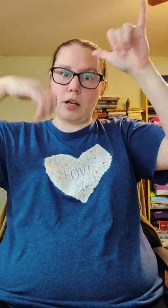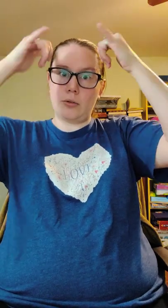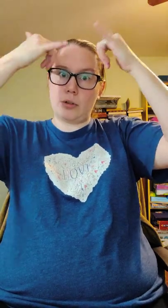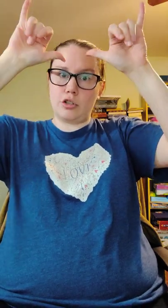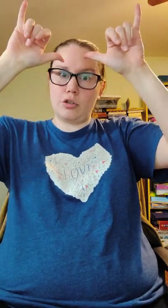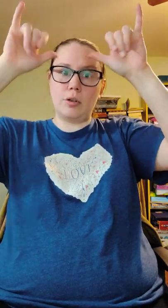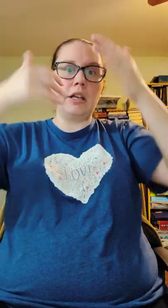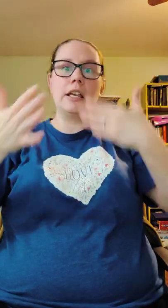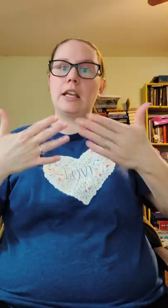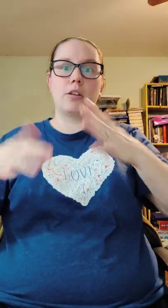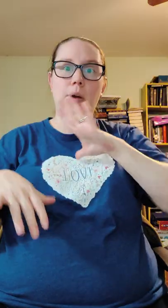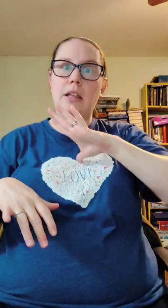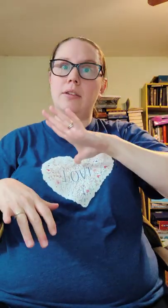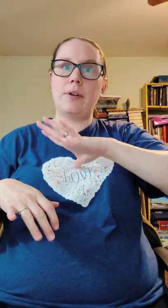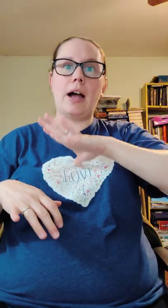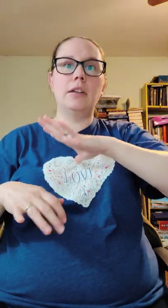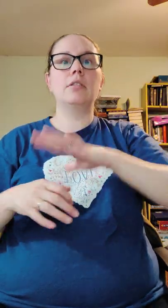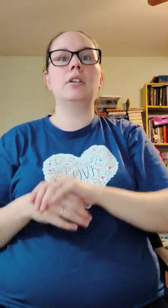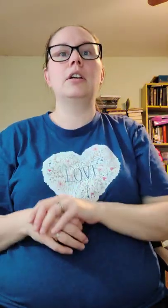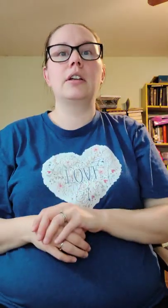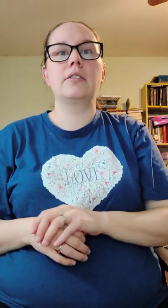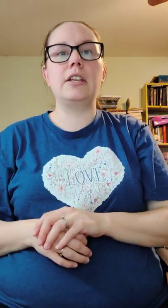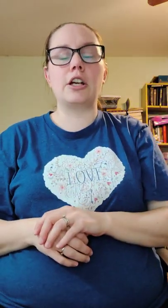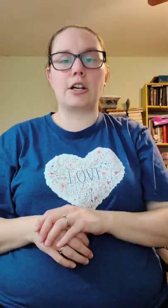One or two. Either way is fine. Deer.